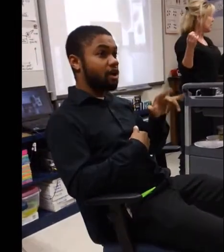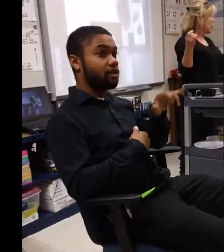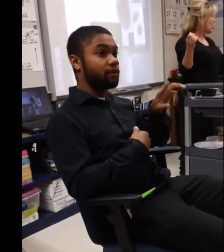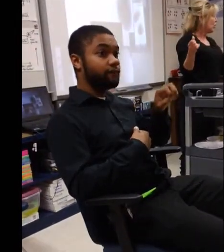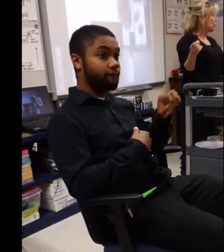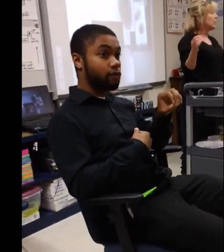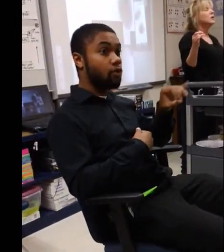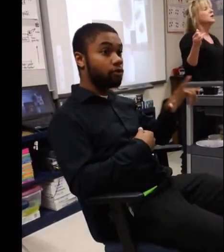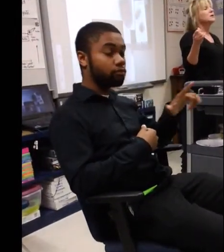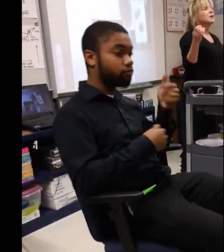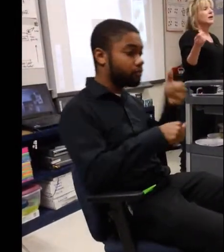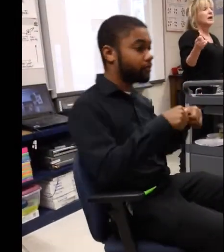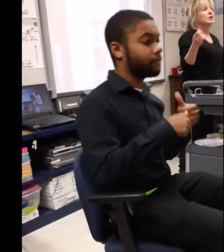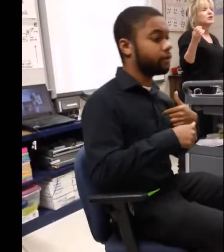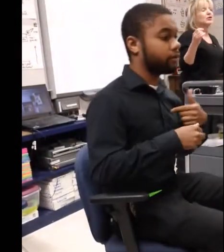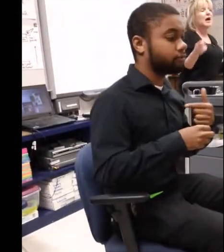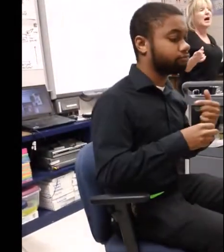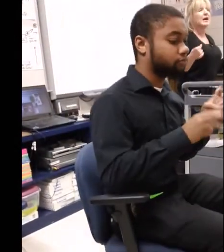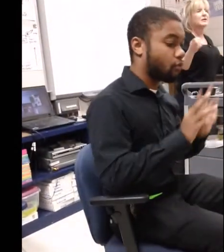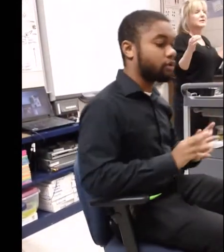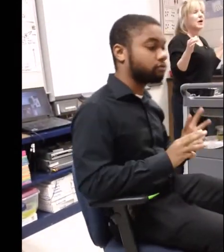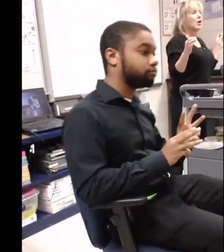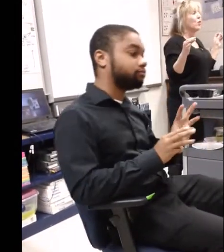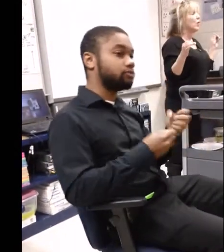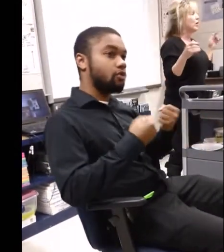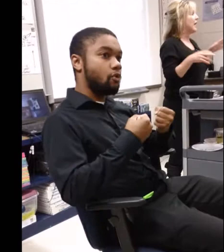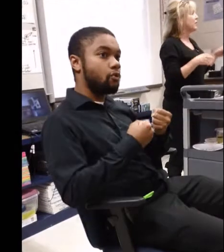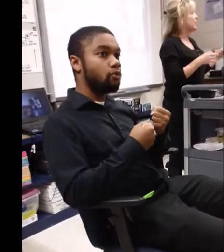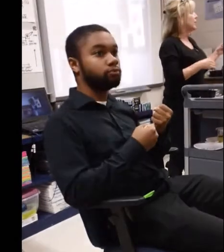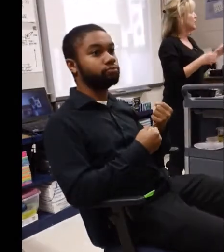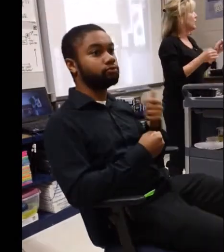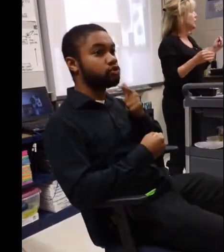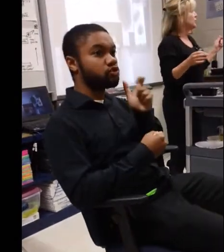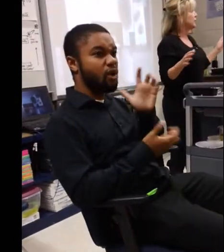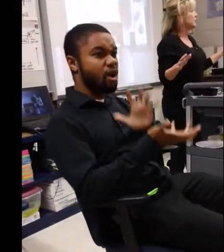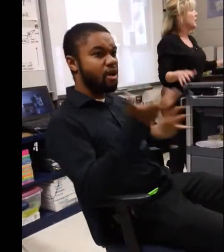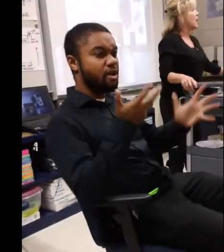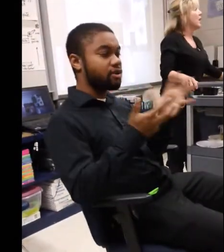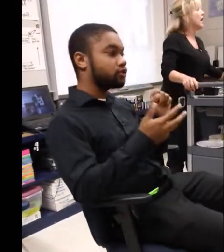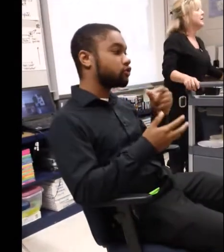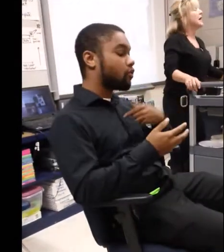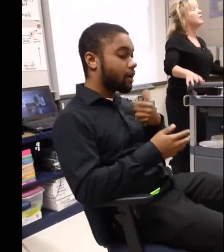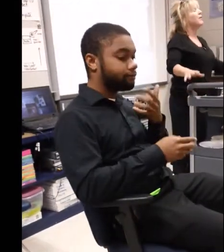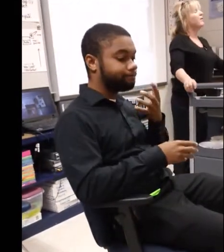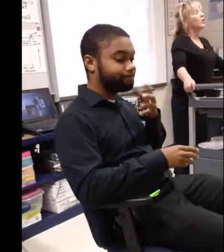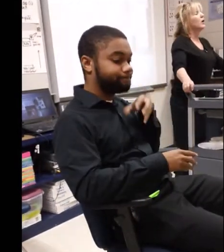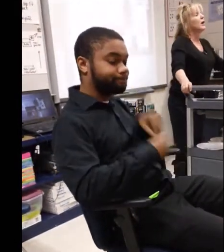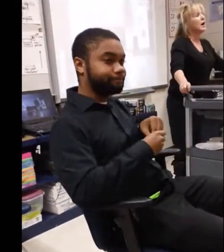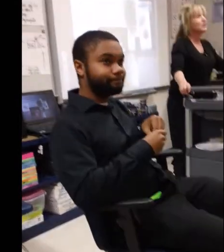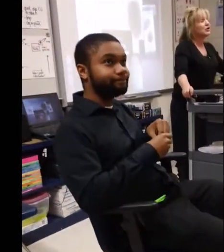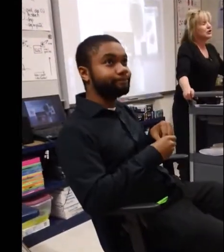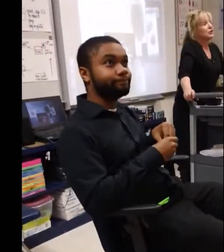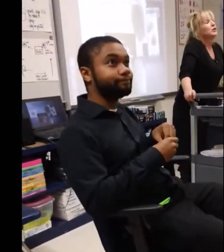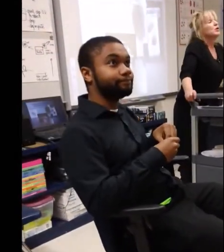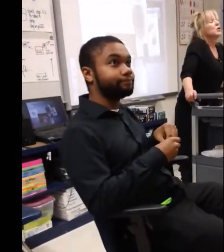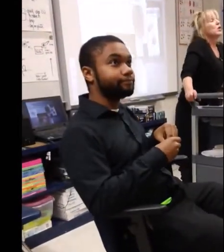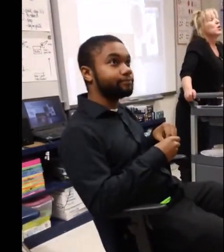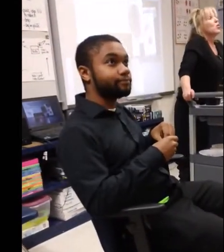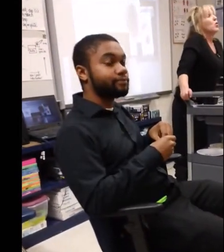is cold, so the air is dry, so we're gonna have to put on a little moisture. All right, now before